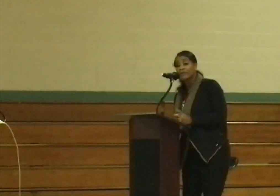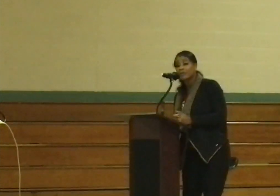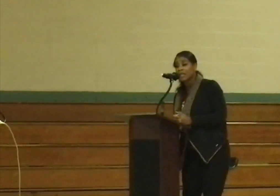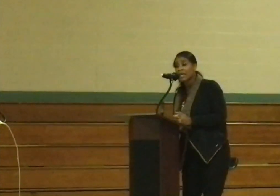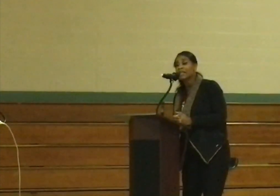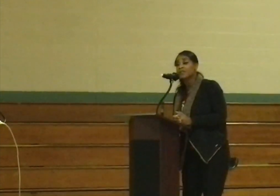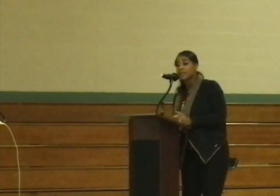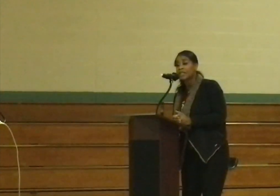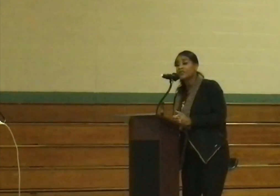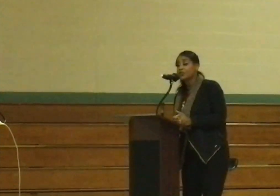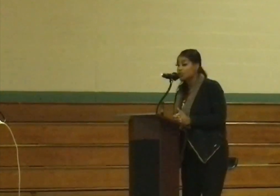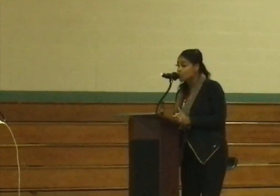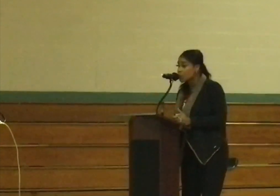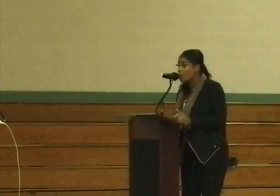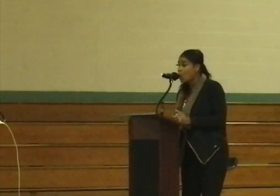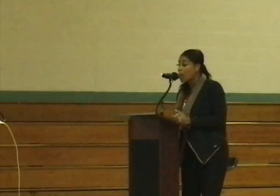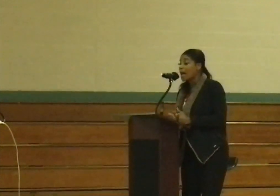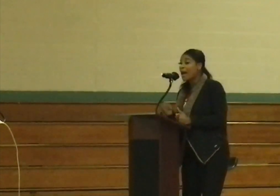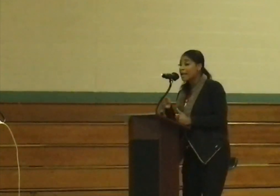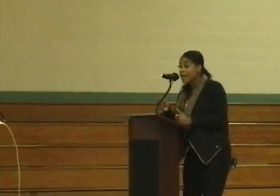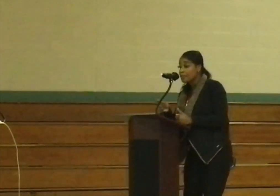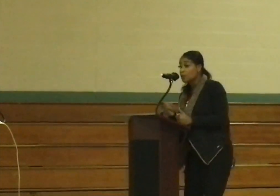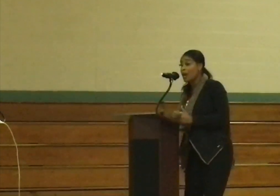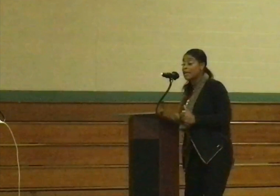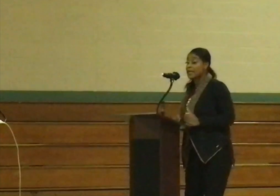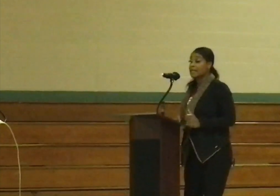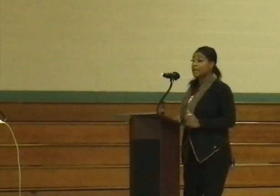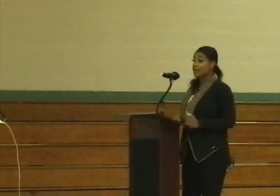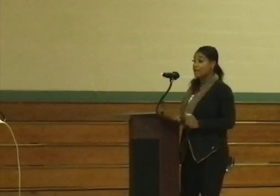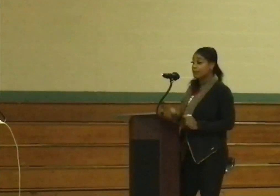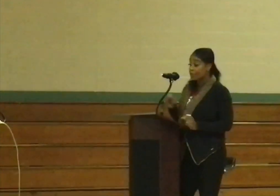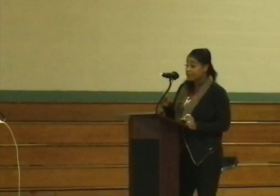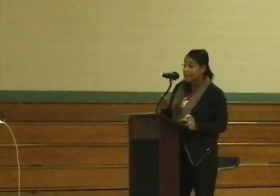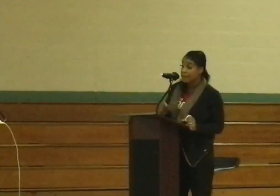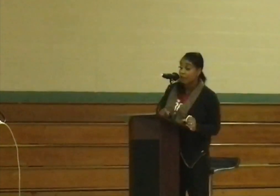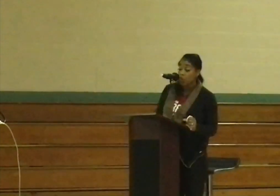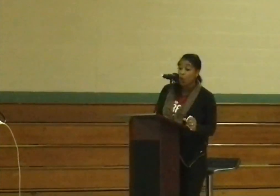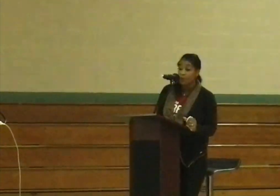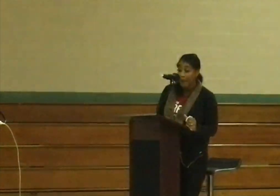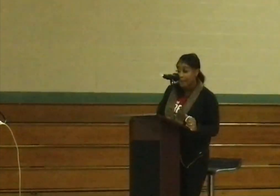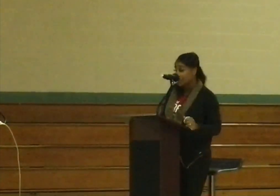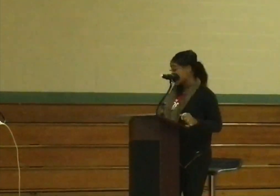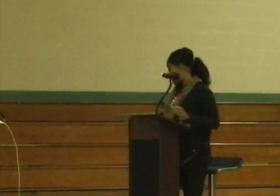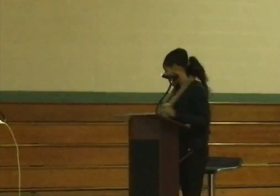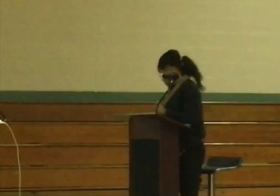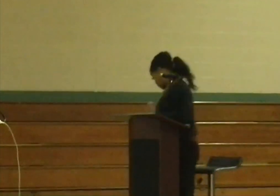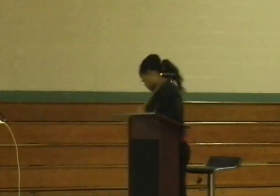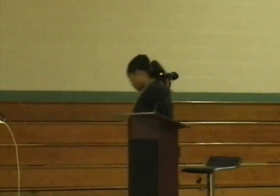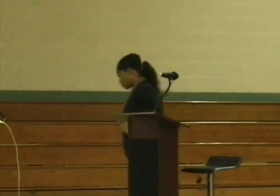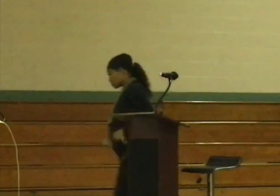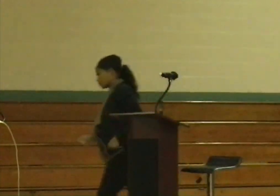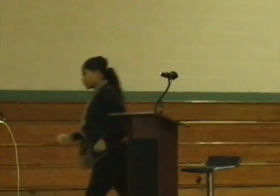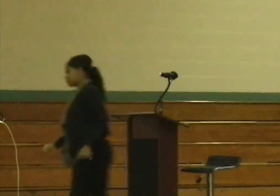My name, once again, is Lakeisha Turo. I am the write-in candidate for the 7th Ward. Thank you.